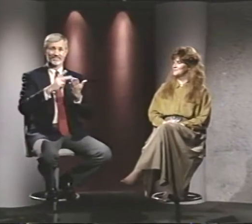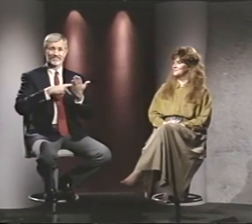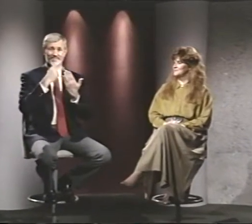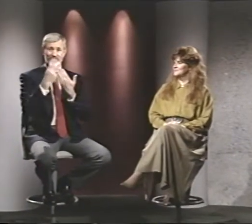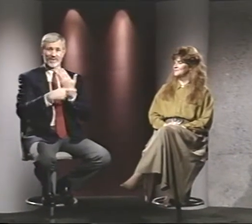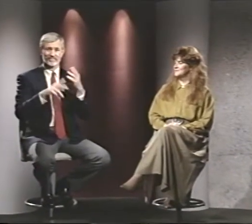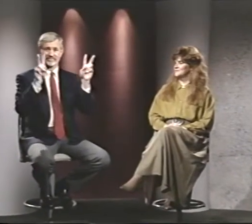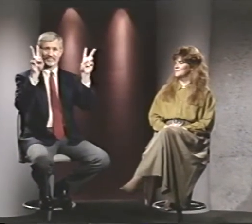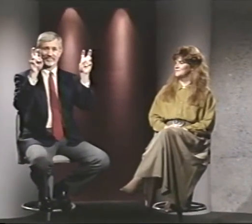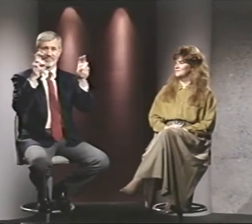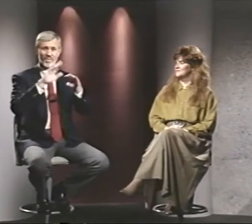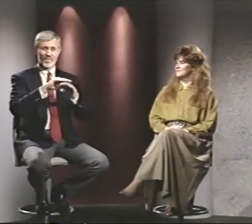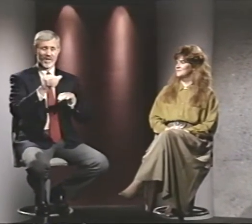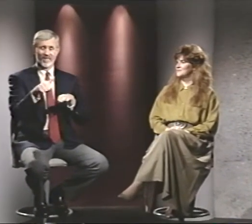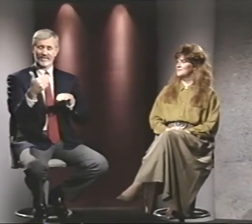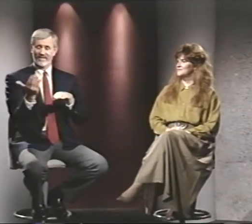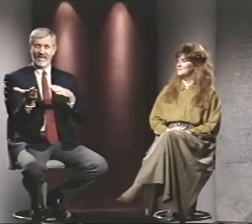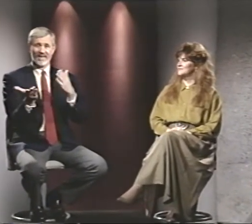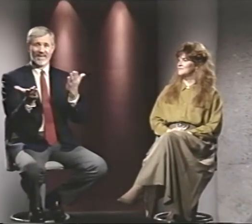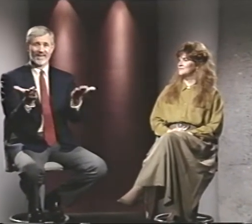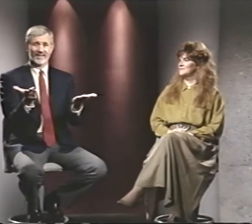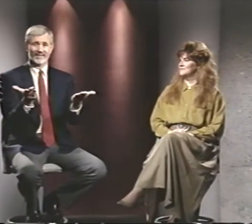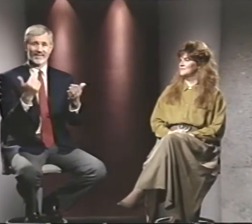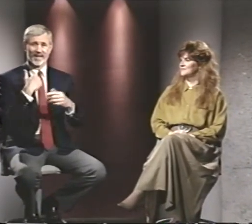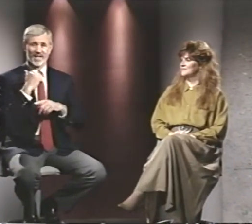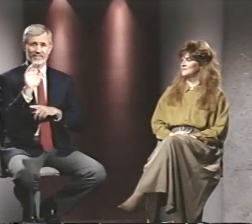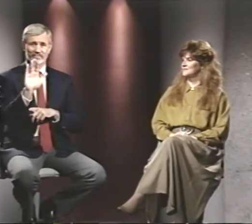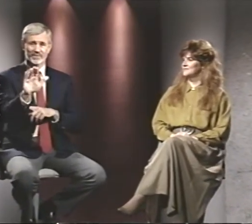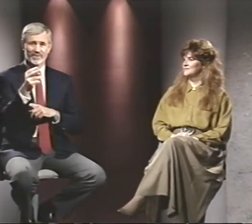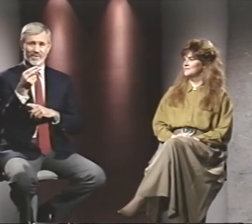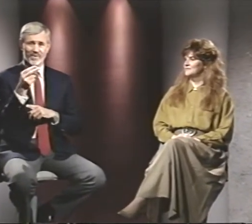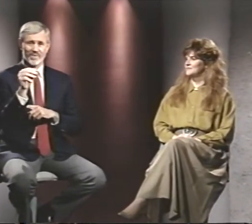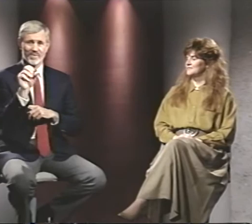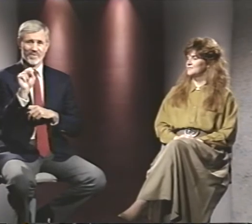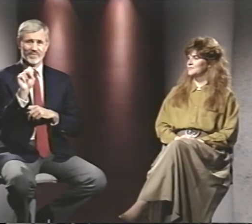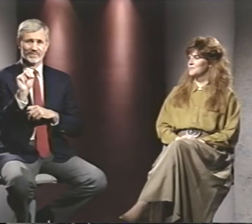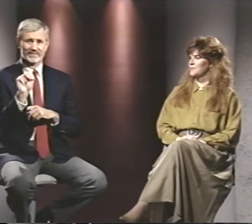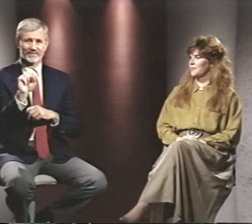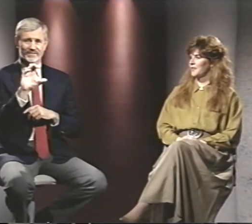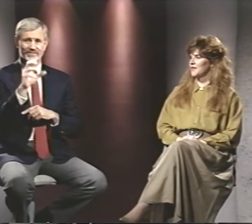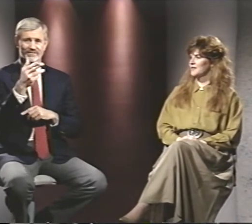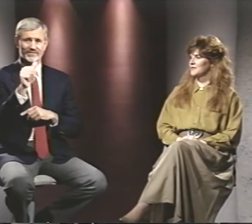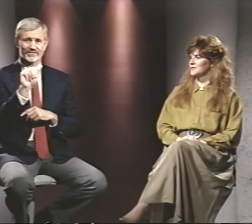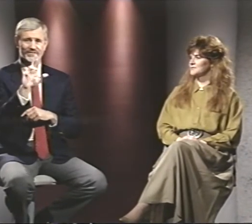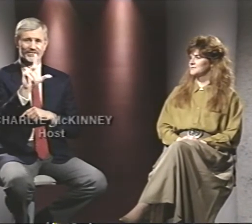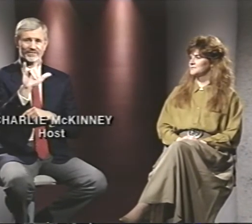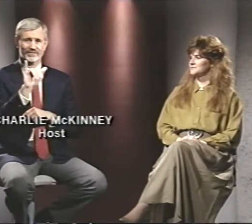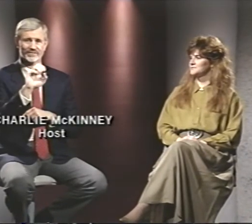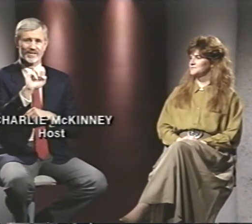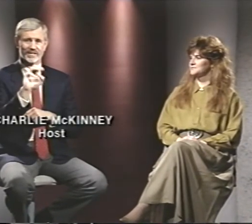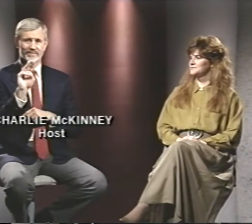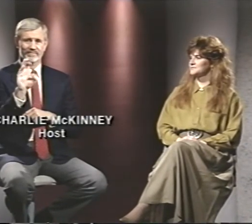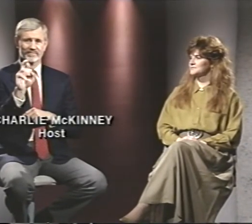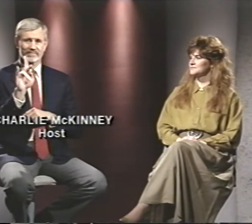Welcome to this program, On the Other Hand. I'm your host, Charlie